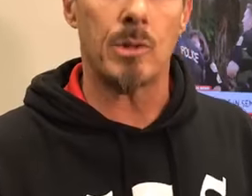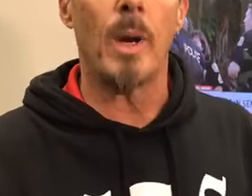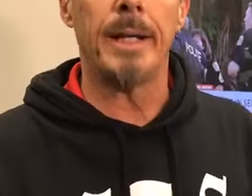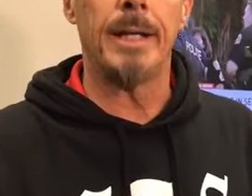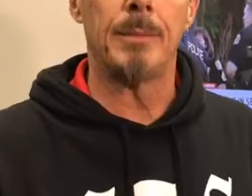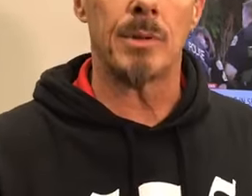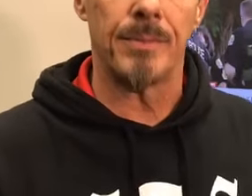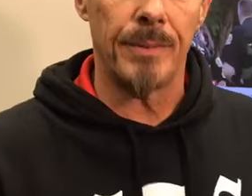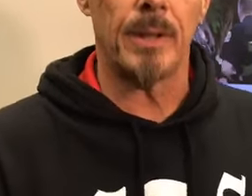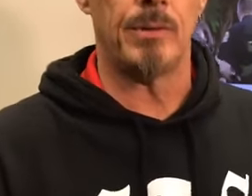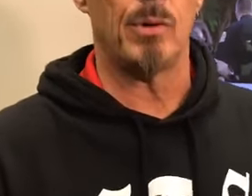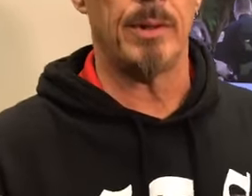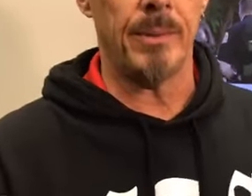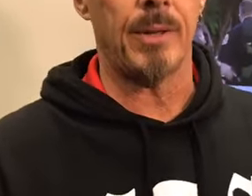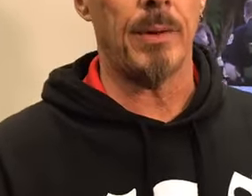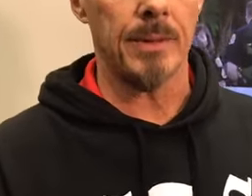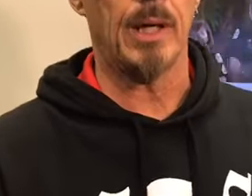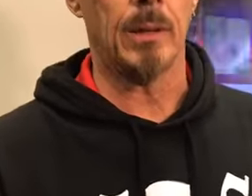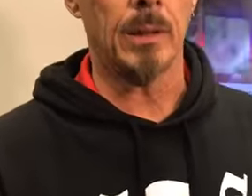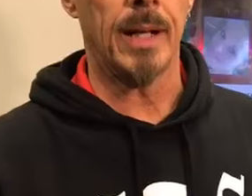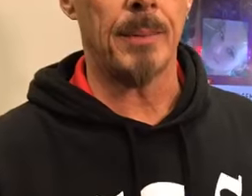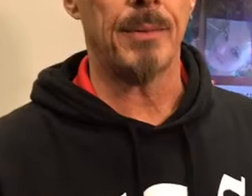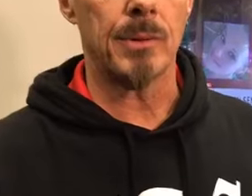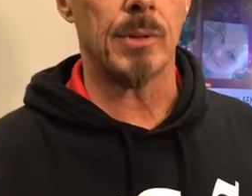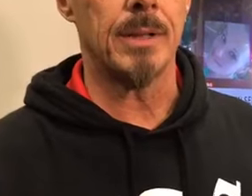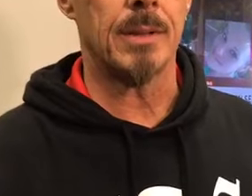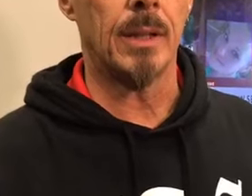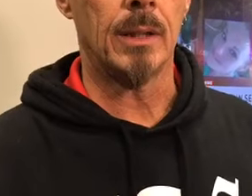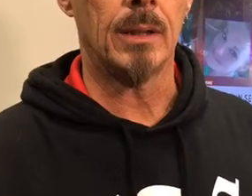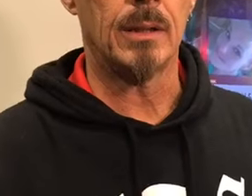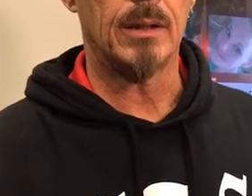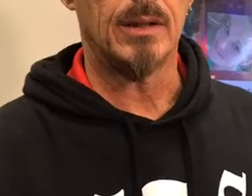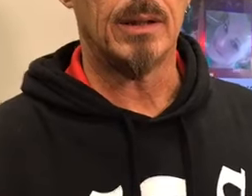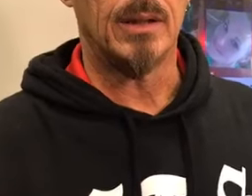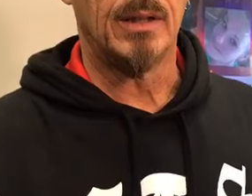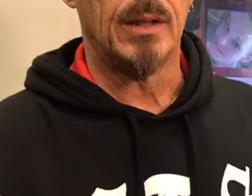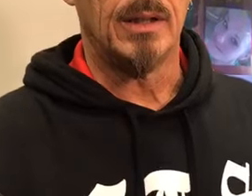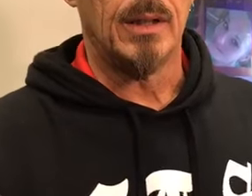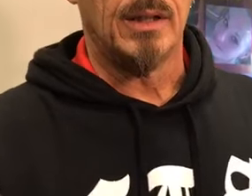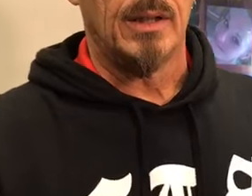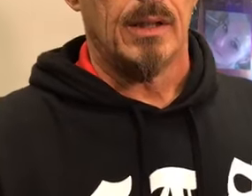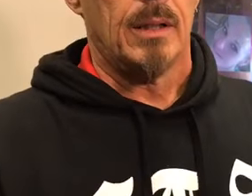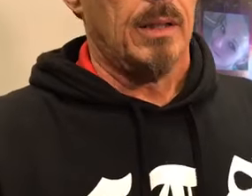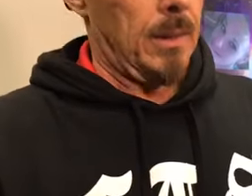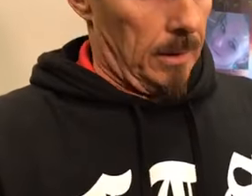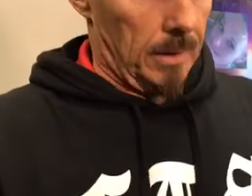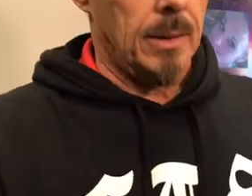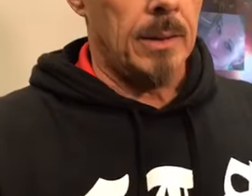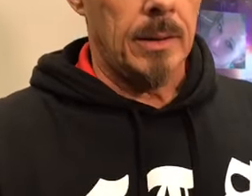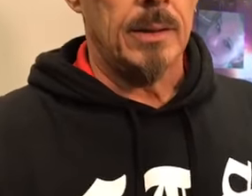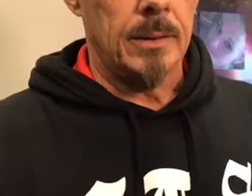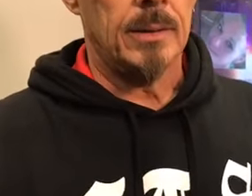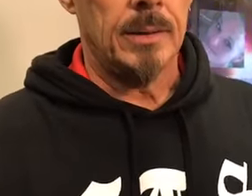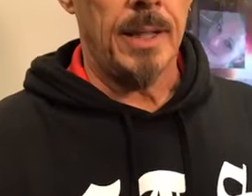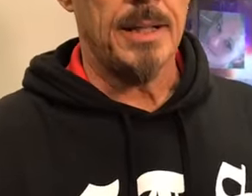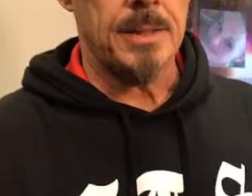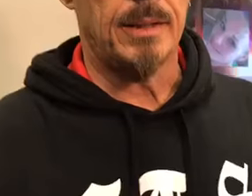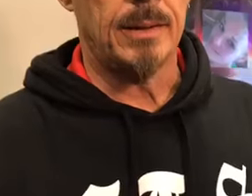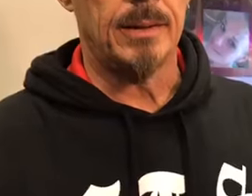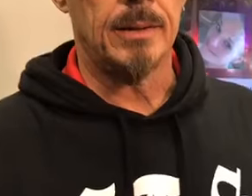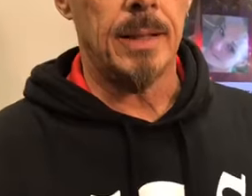hands are sweaty. I'm just very joyed that we've caught this killer and got him off the streets. We just saw you embracing and shaking the hands of some of the top officers